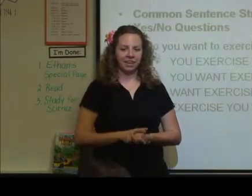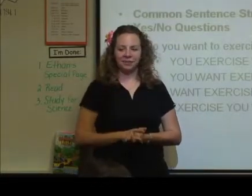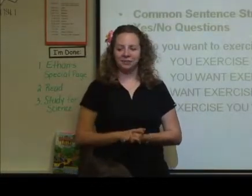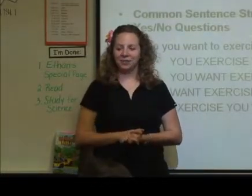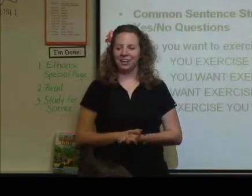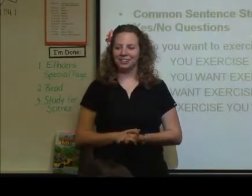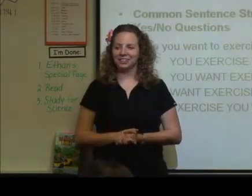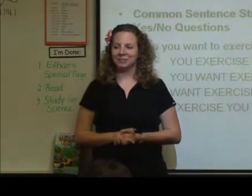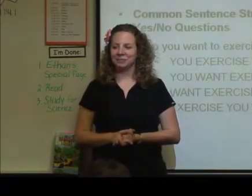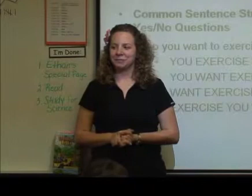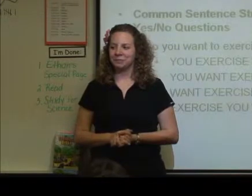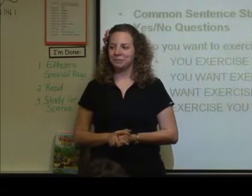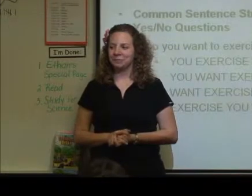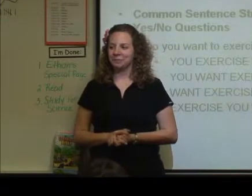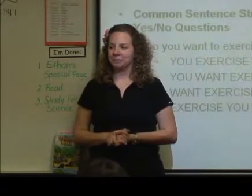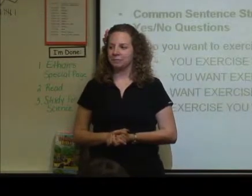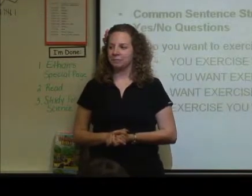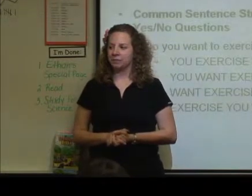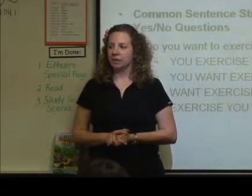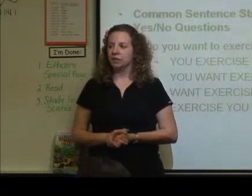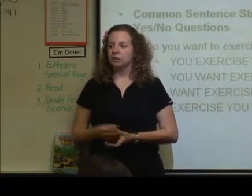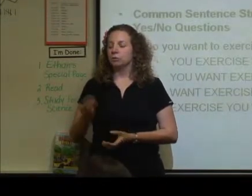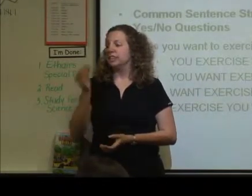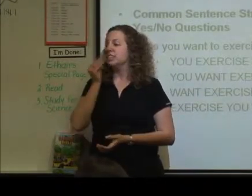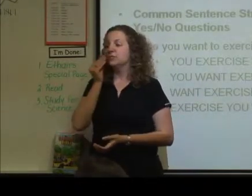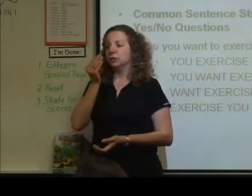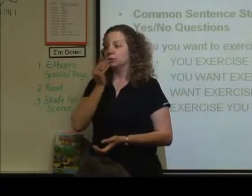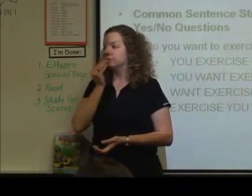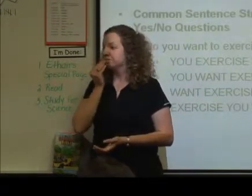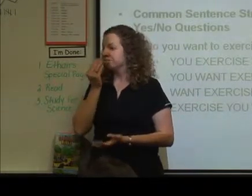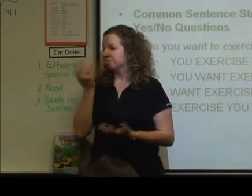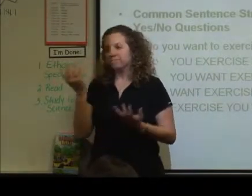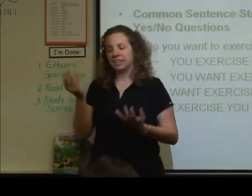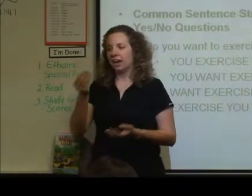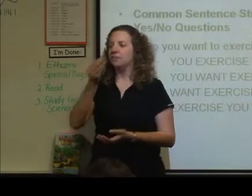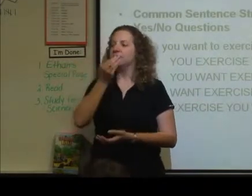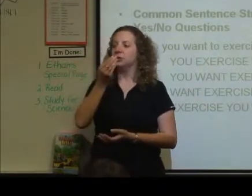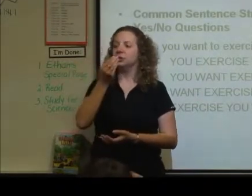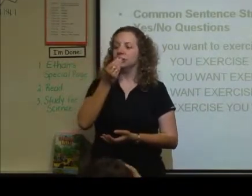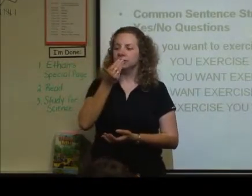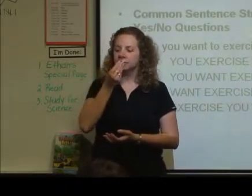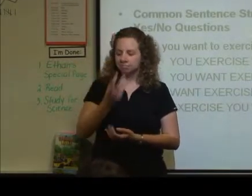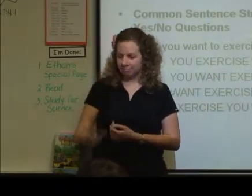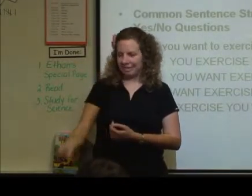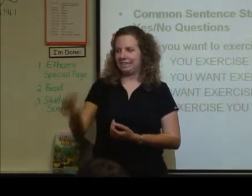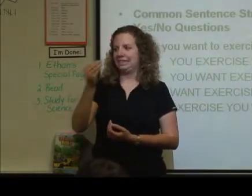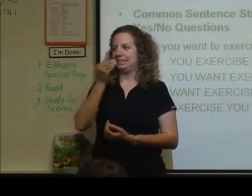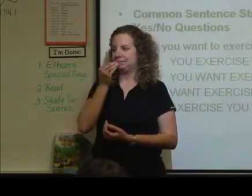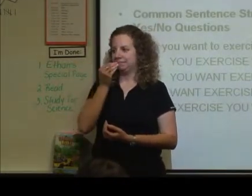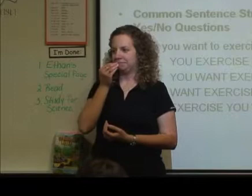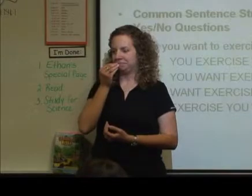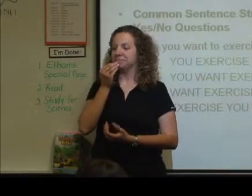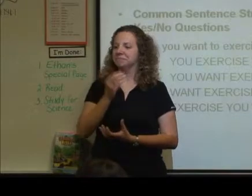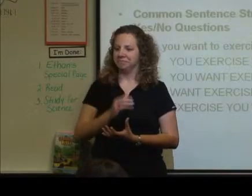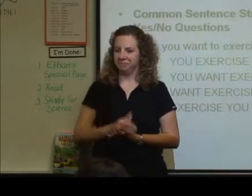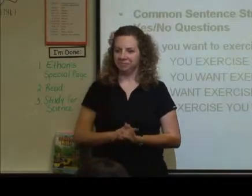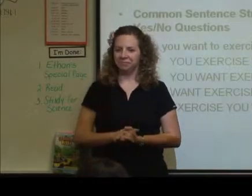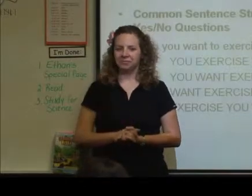Okay, what else? And why is it twice? Twice is food. Oh, food. Yeah, food, eat.